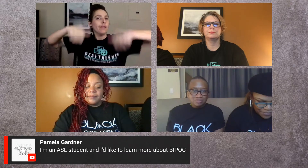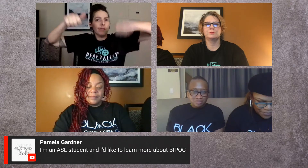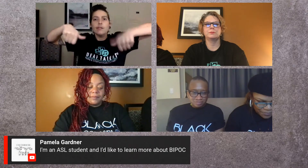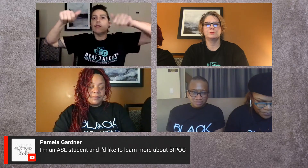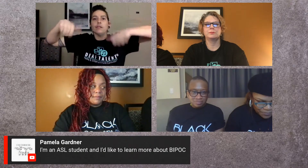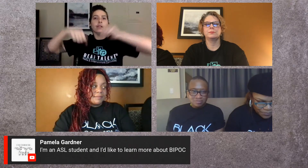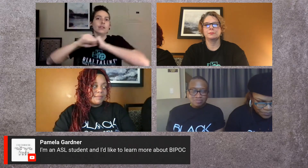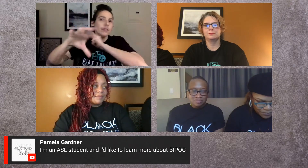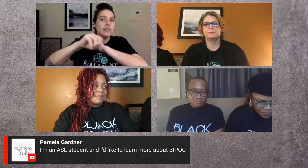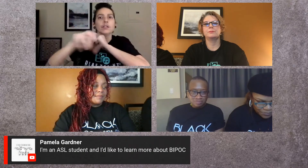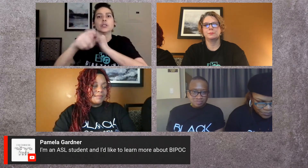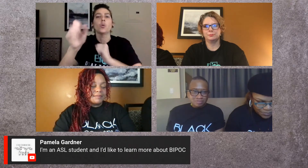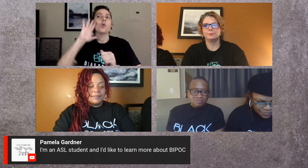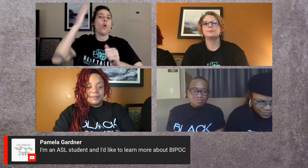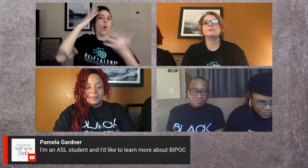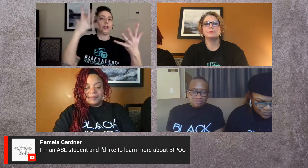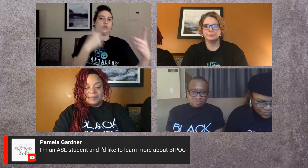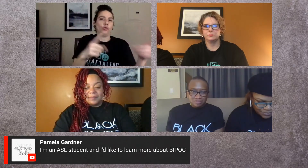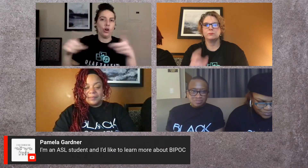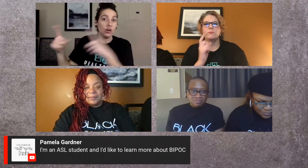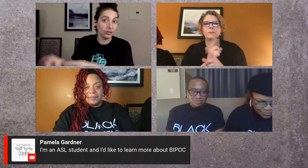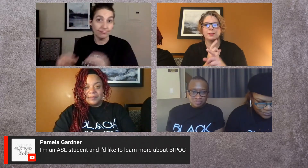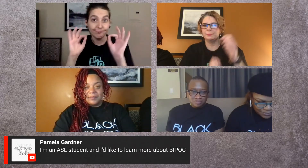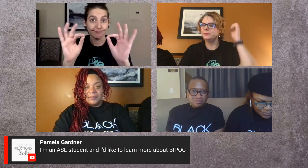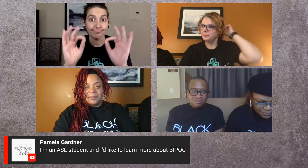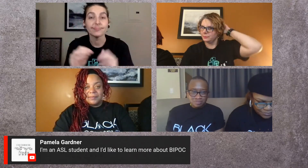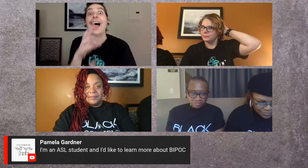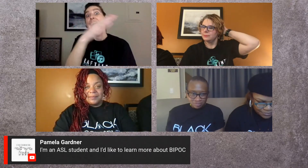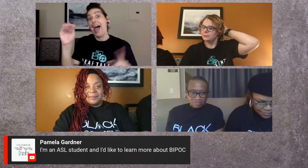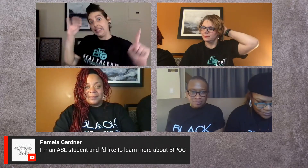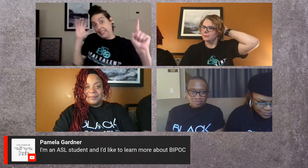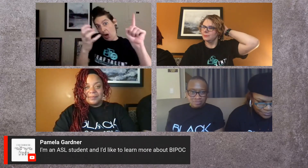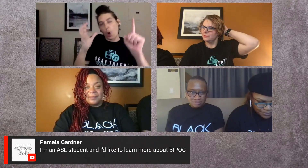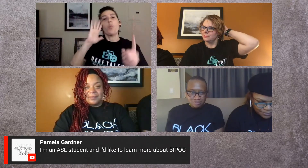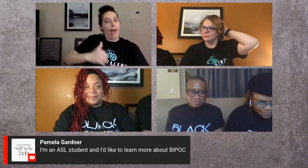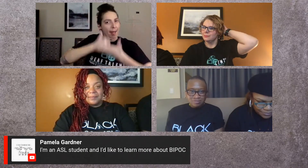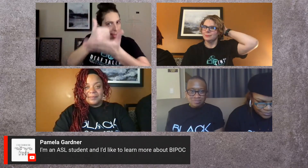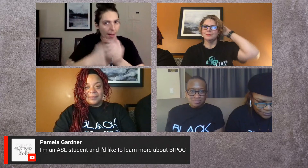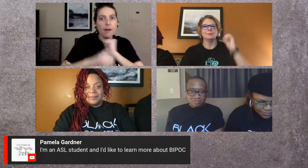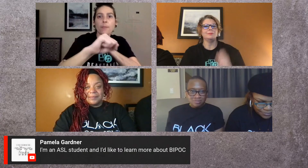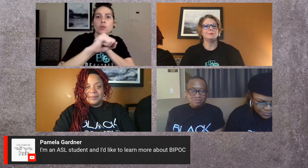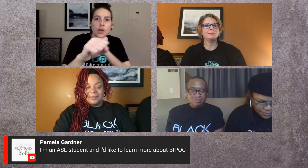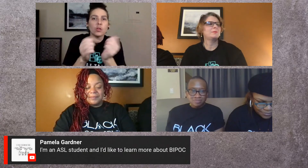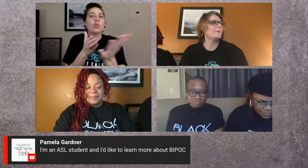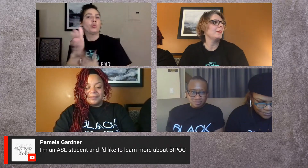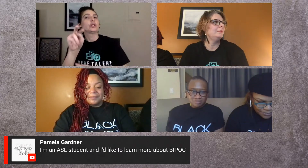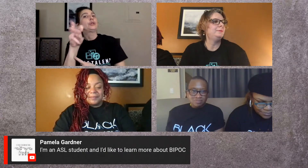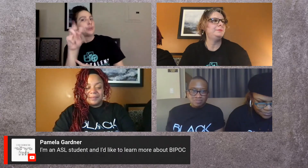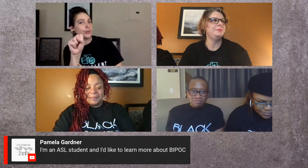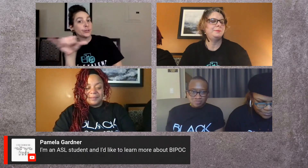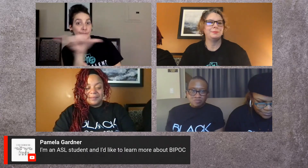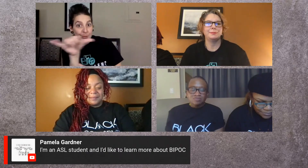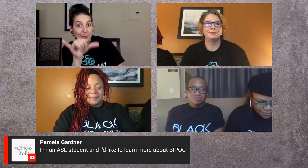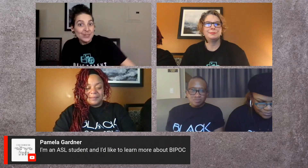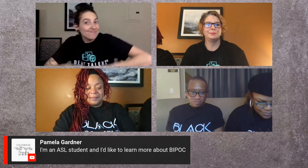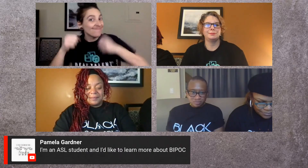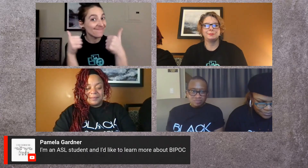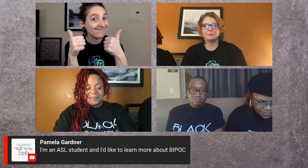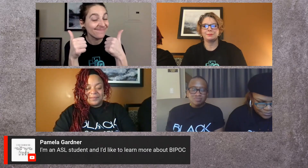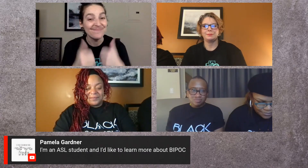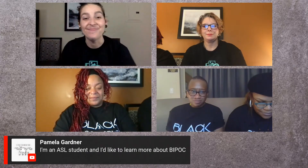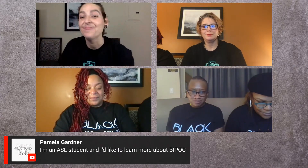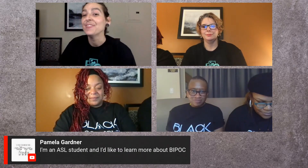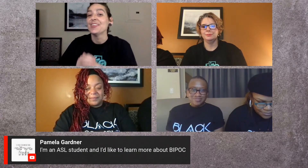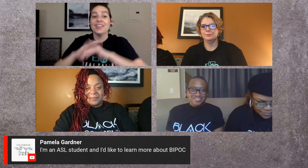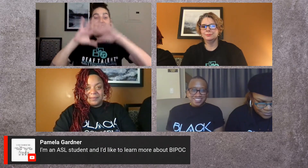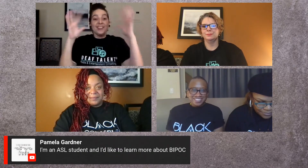Yeah, just keep following us and we'll post it and we'll let you know. Okay. And Sign1News will help promote it as well through the